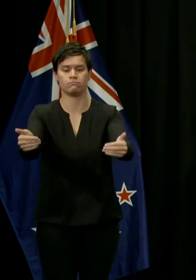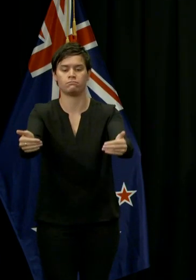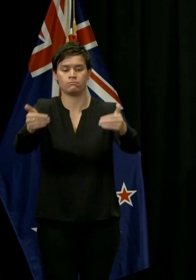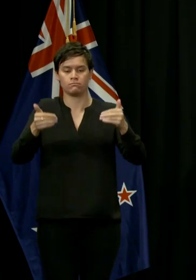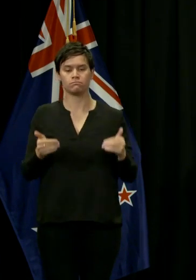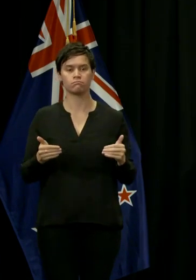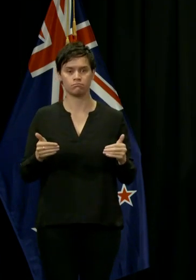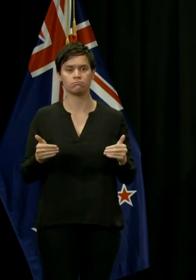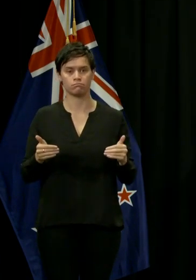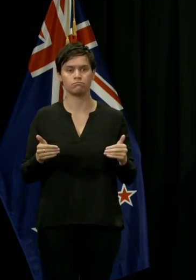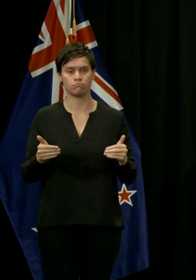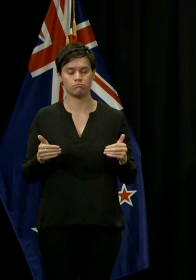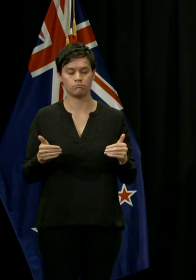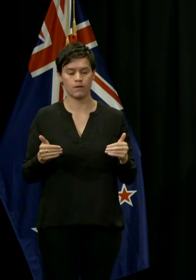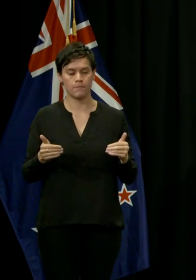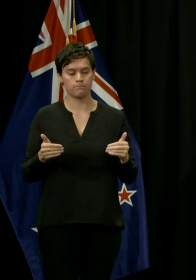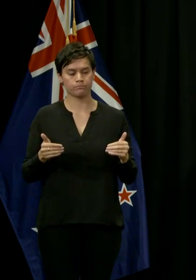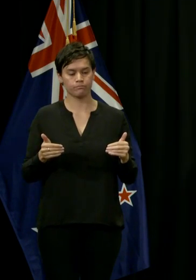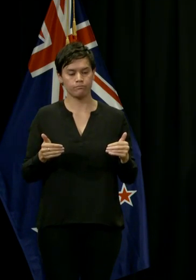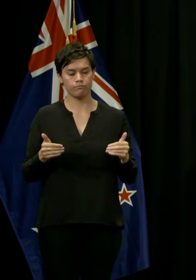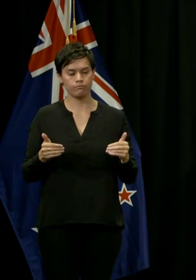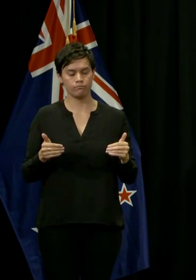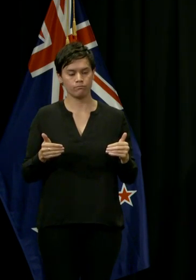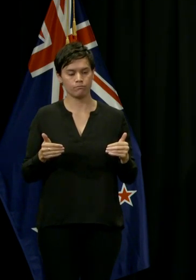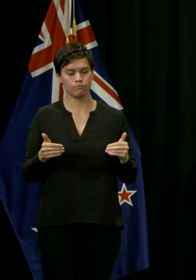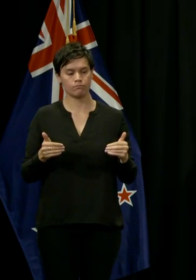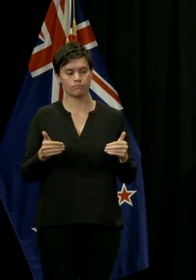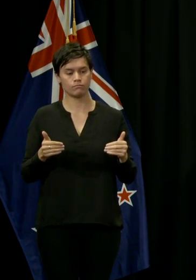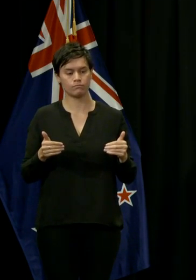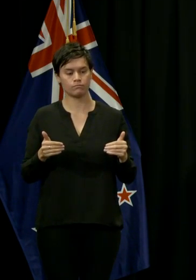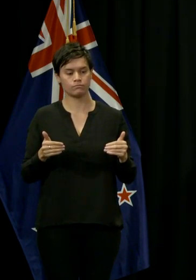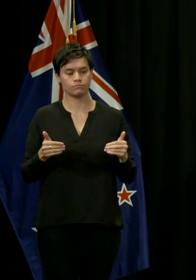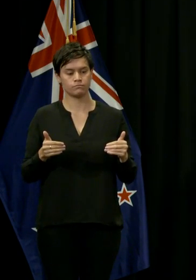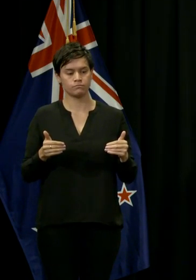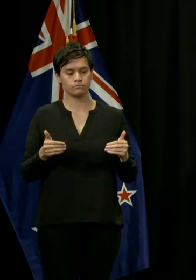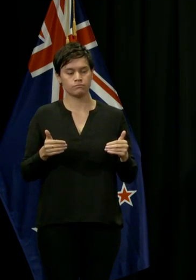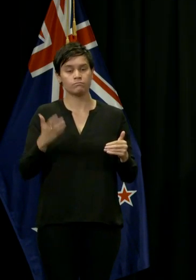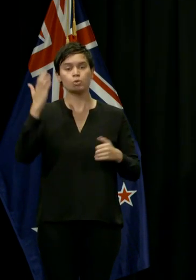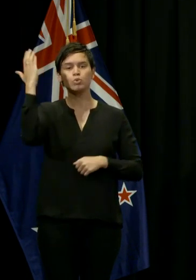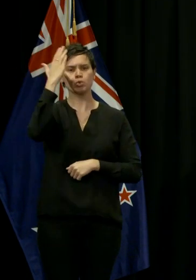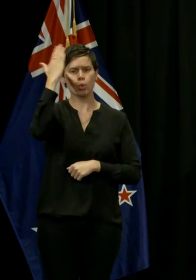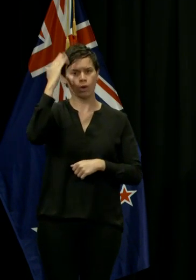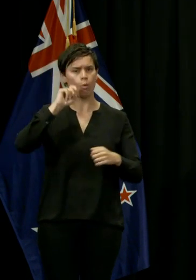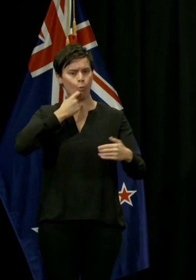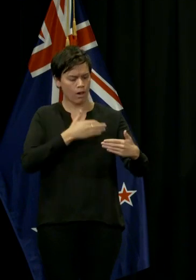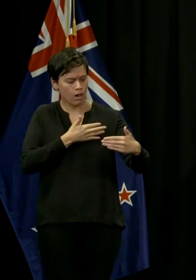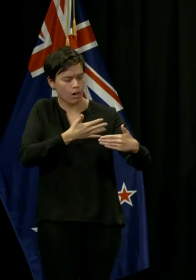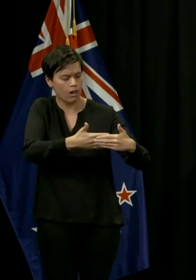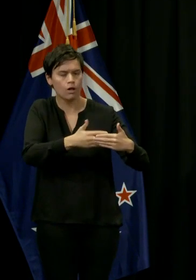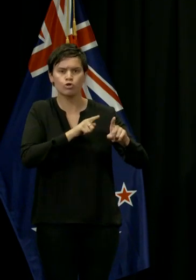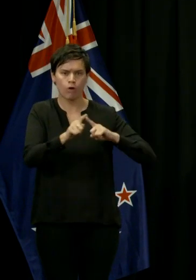remainder of the term, schools will establish ways to teaching online and